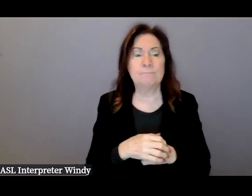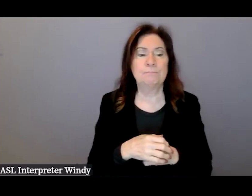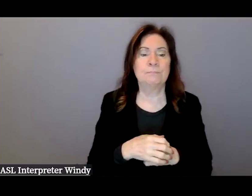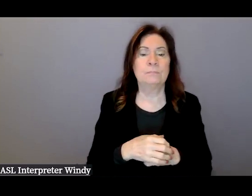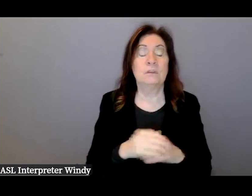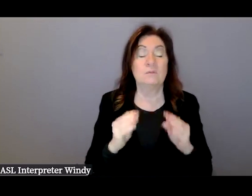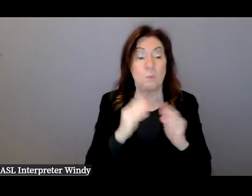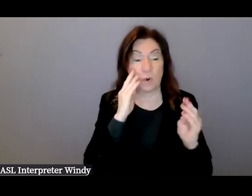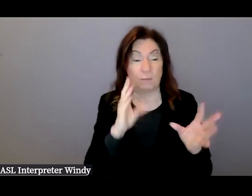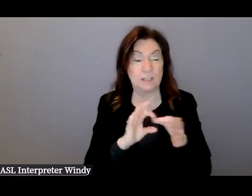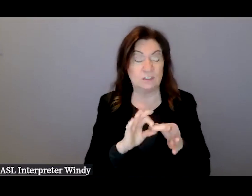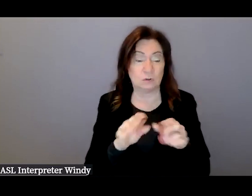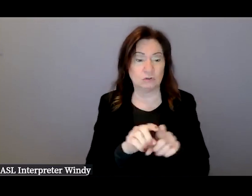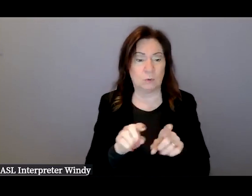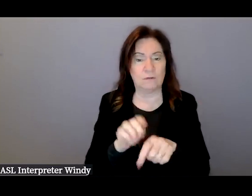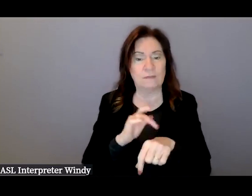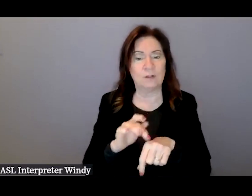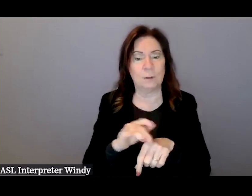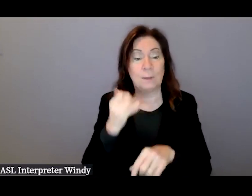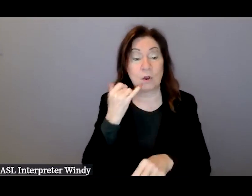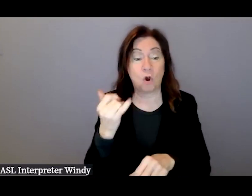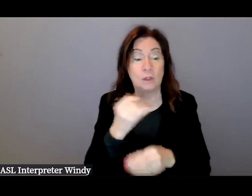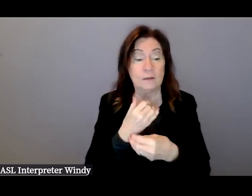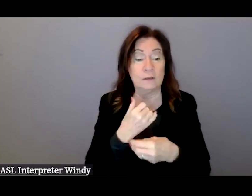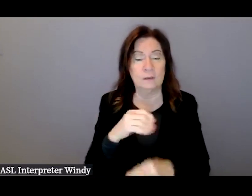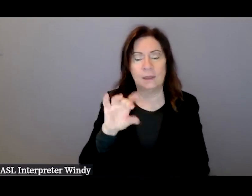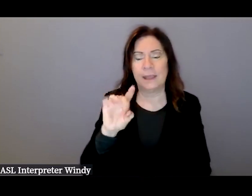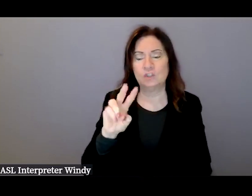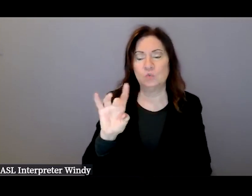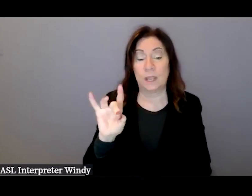information is available by calling